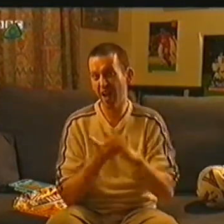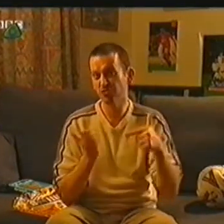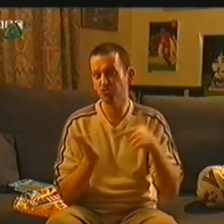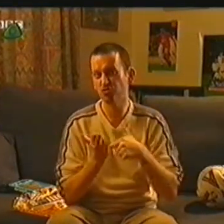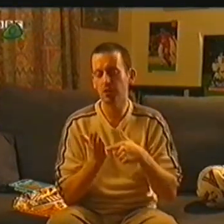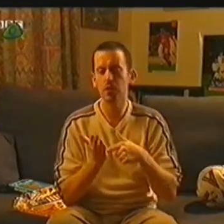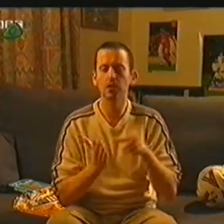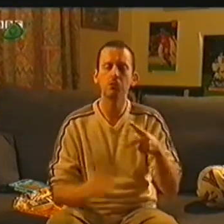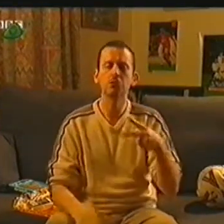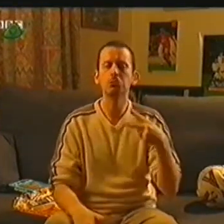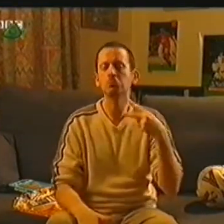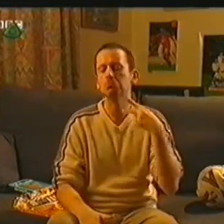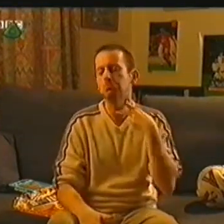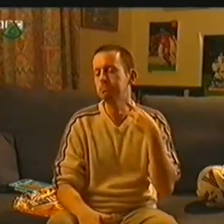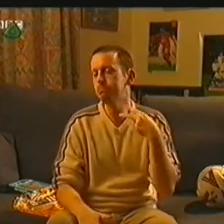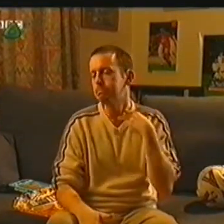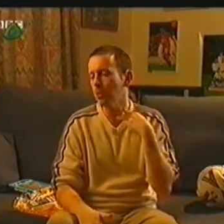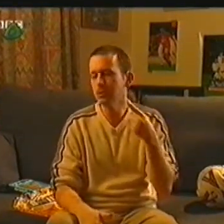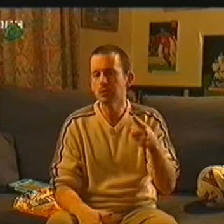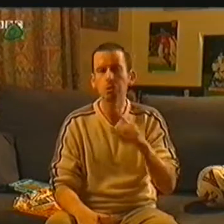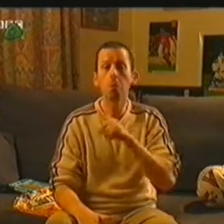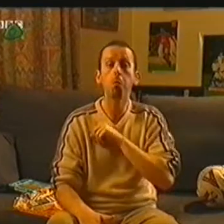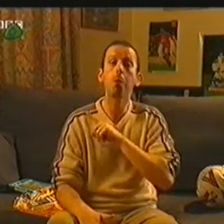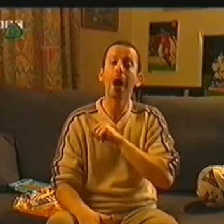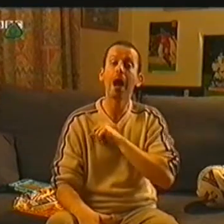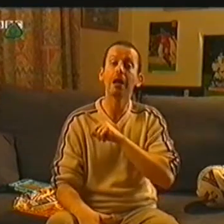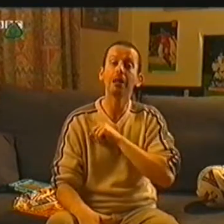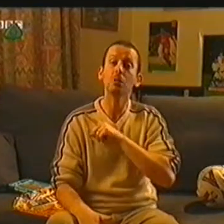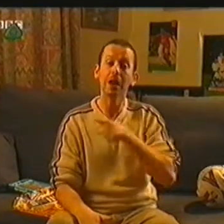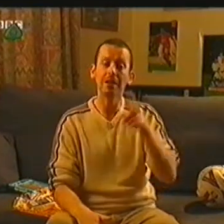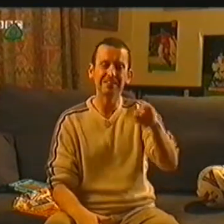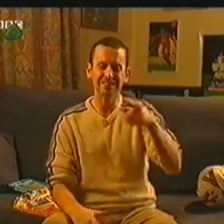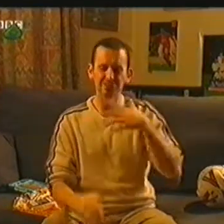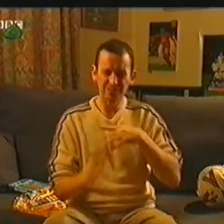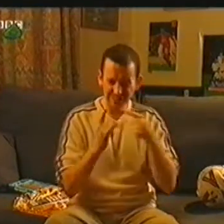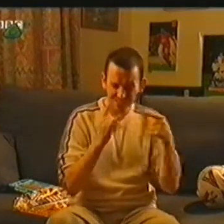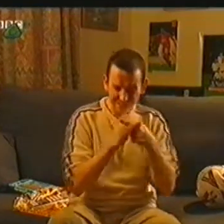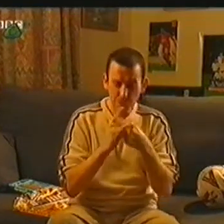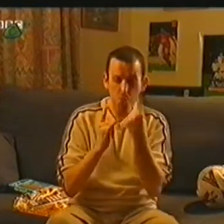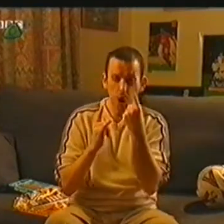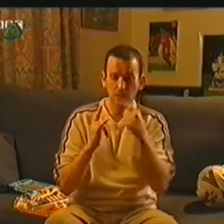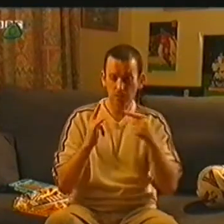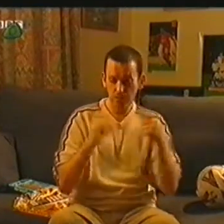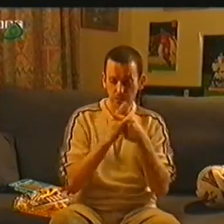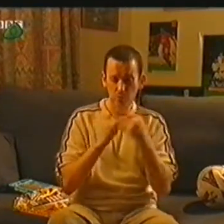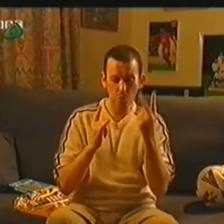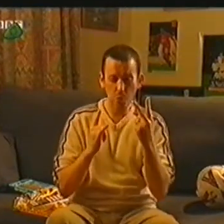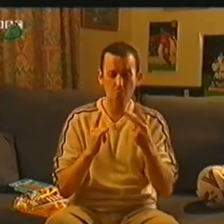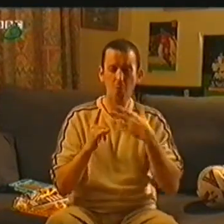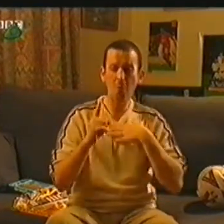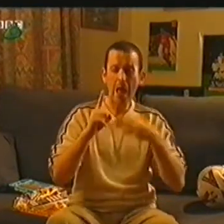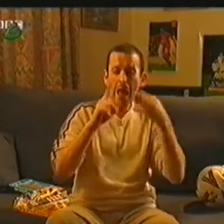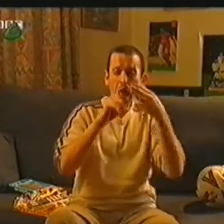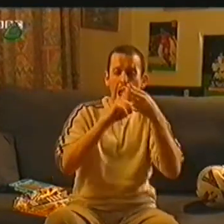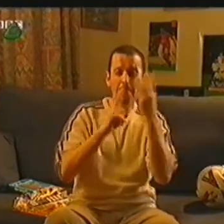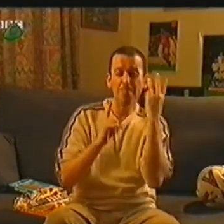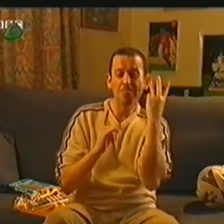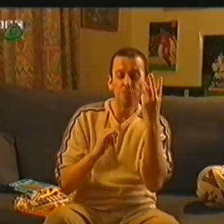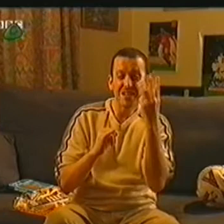Well, said Mr. Williamson, when Jim's second goal put us in the lead, the ref blew his whistle on us, stopped the match there and then.